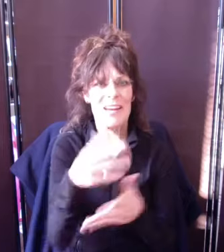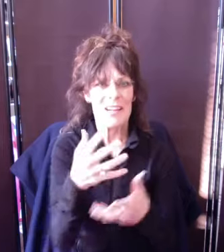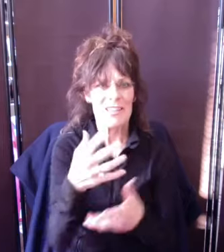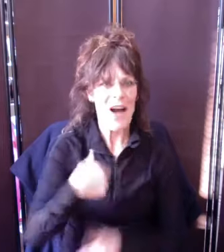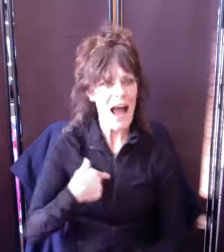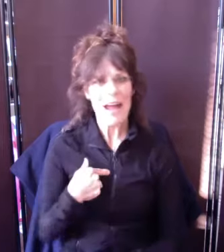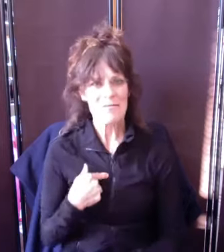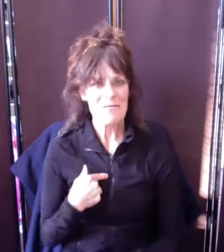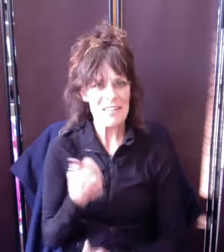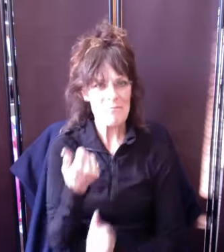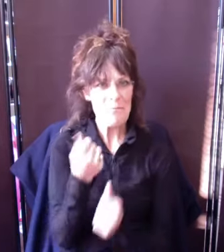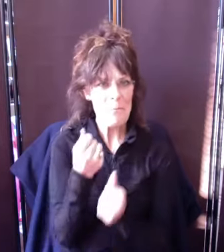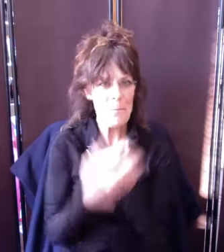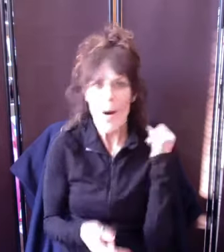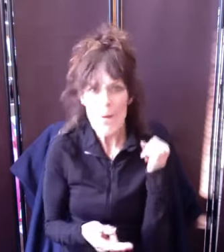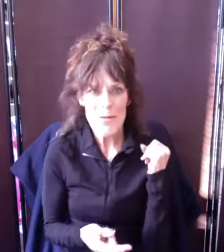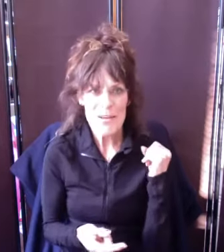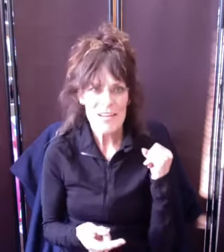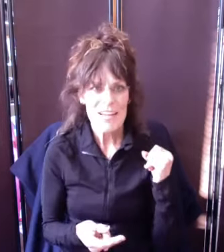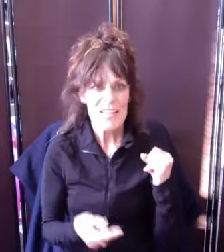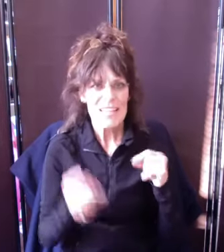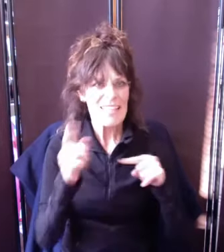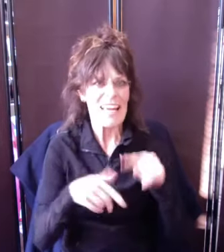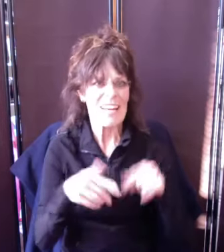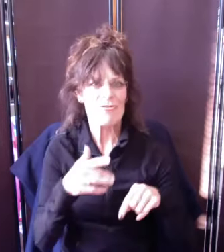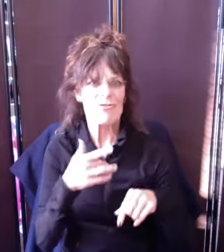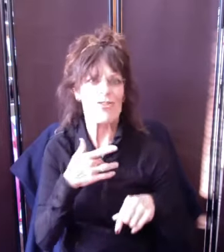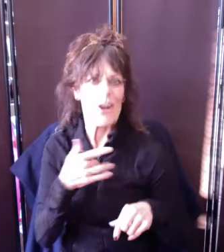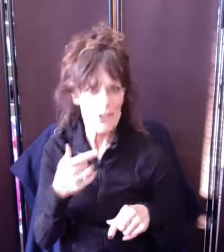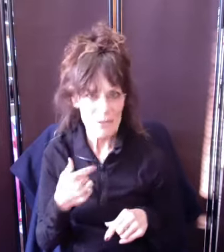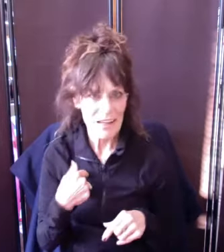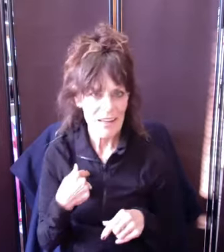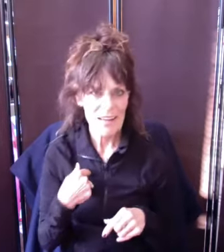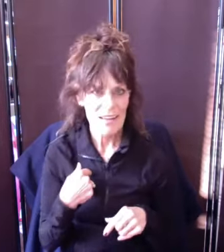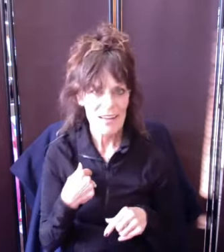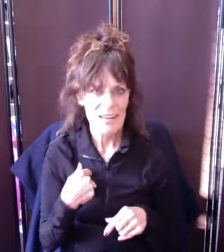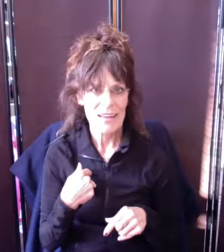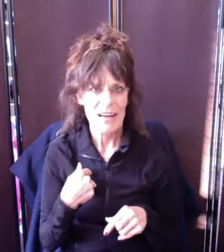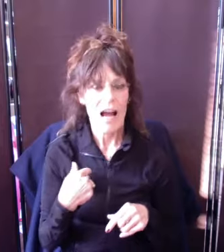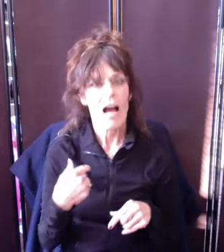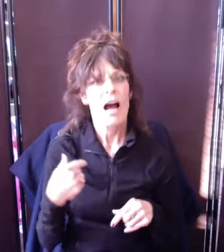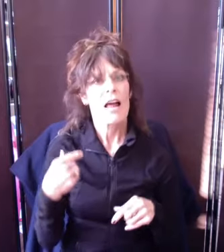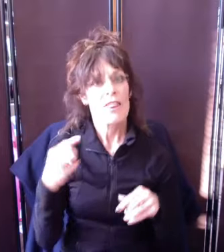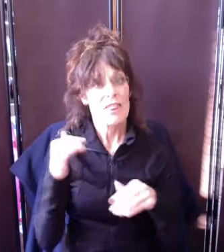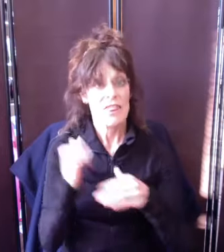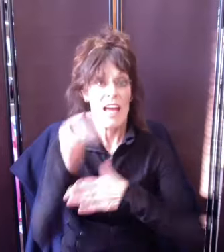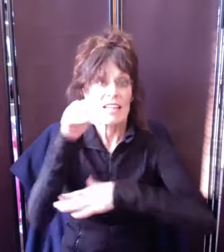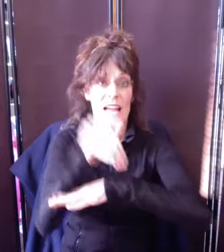want. I was supposed to be untouched by anything. It's not how it went. I got abducted and raped that night, and I was lucky to get away.